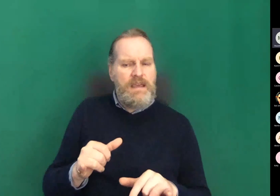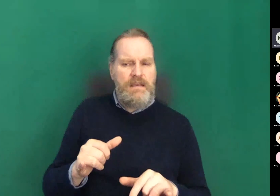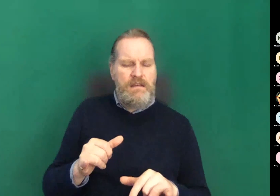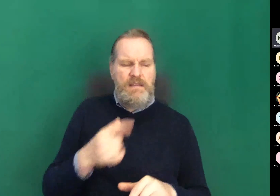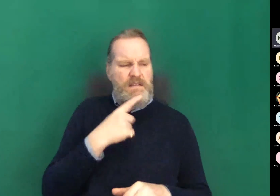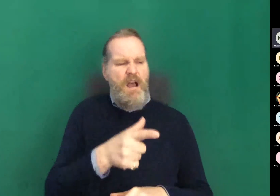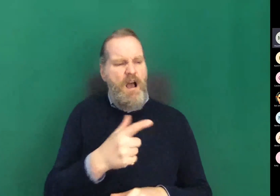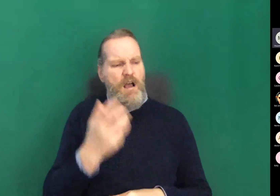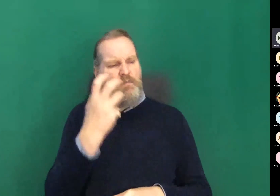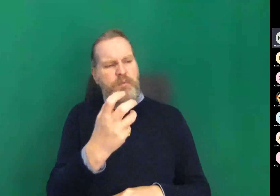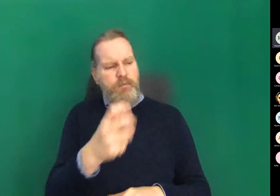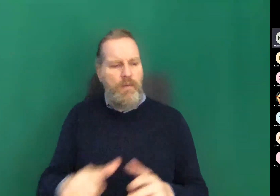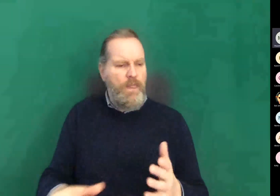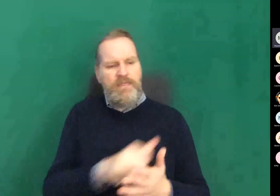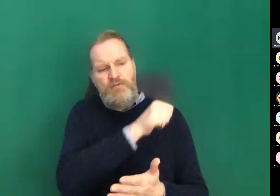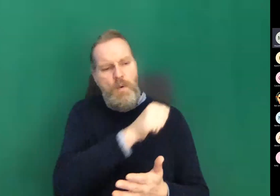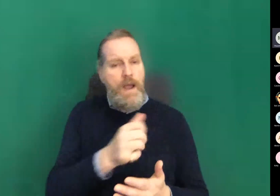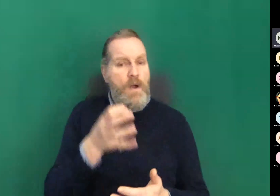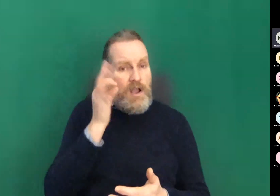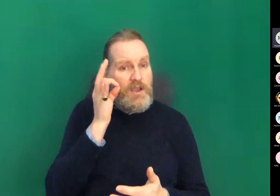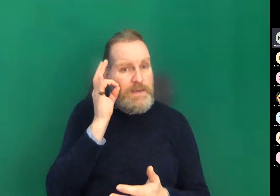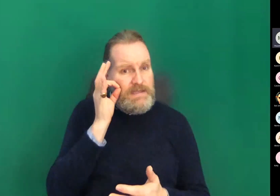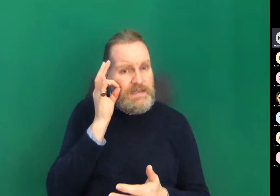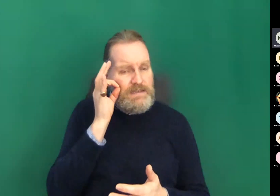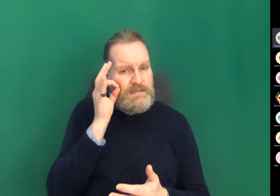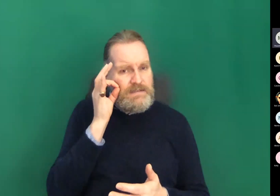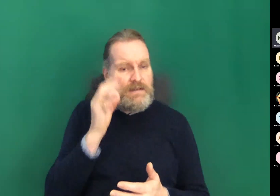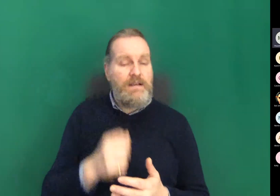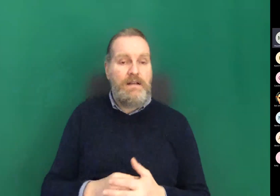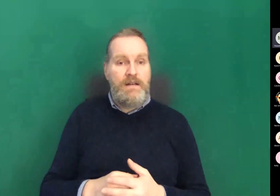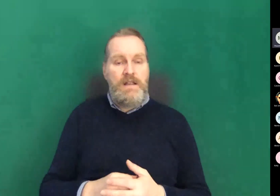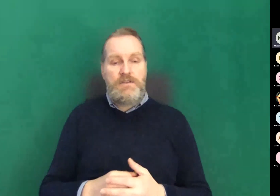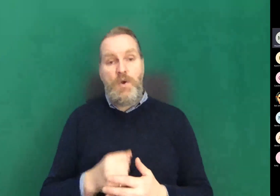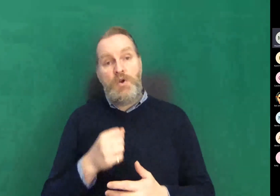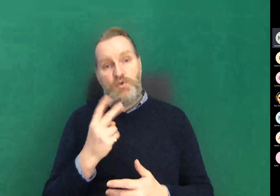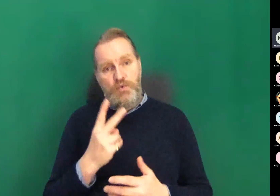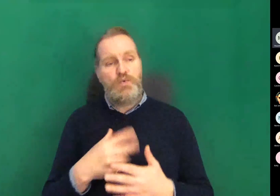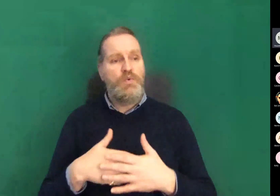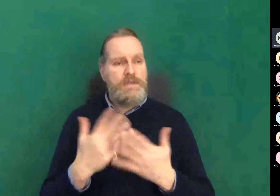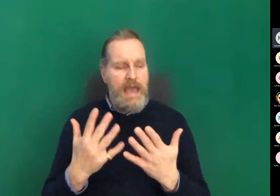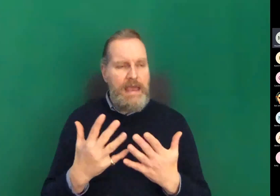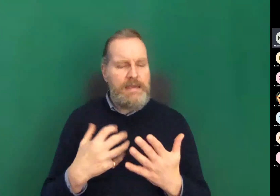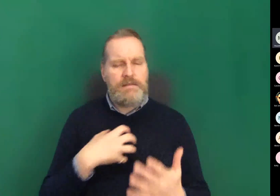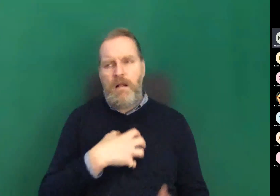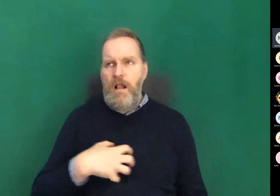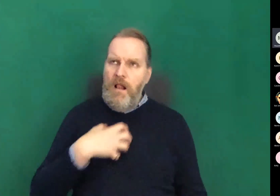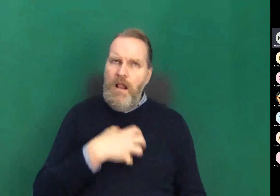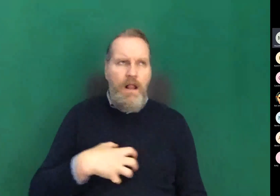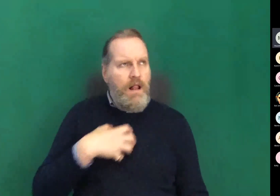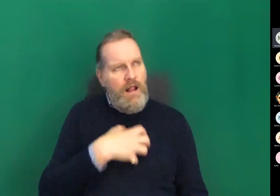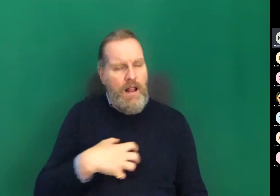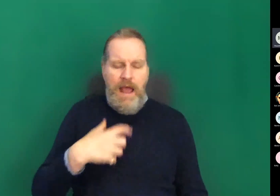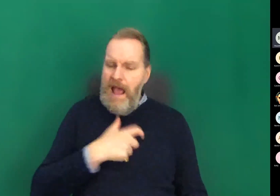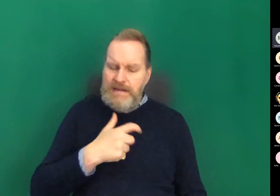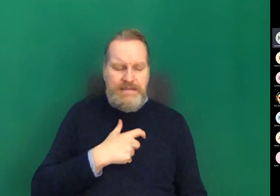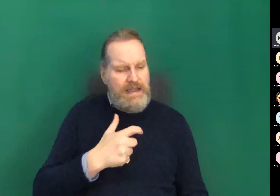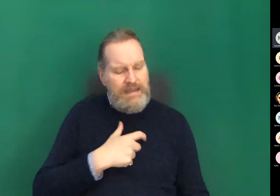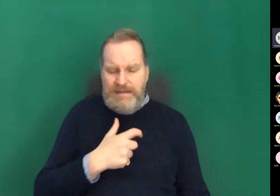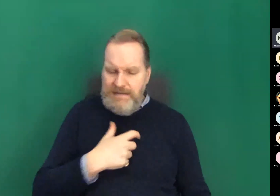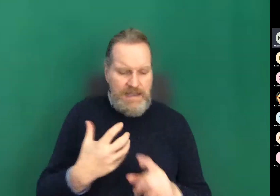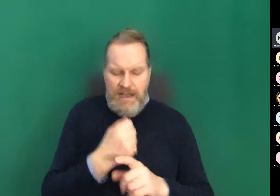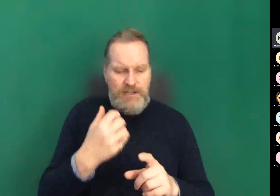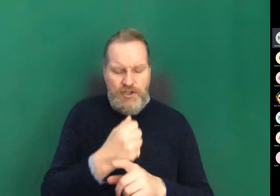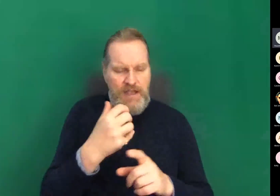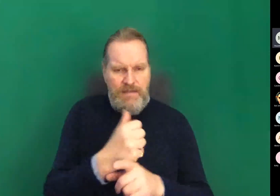useless? Q, 2 days of procrastination, mounting anxiety, and not getting much done.